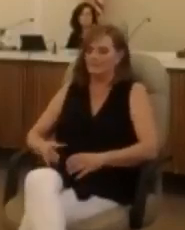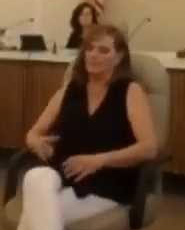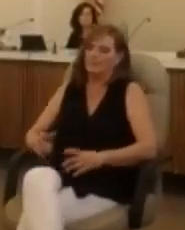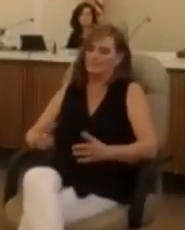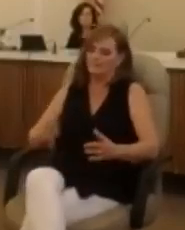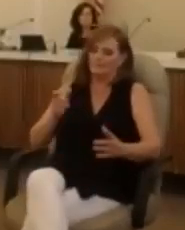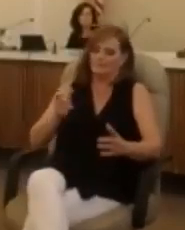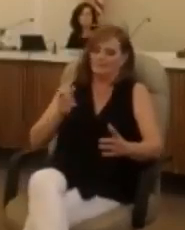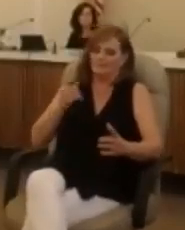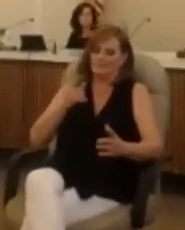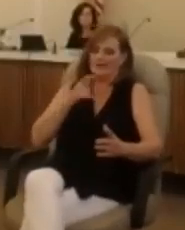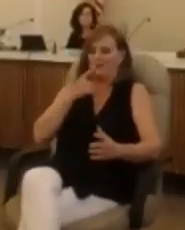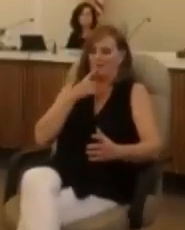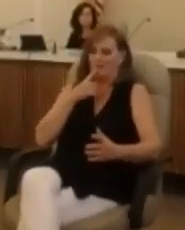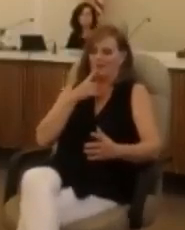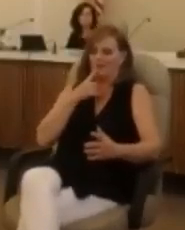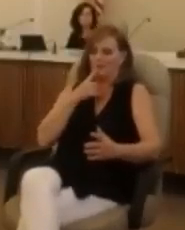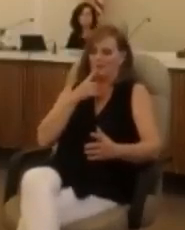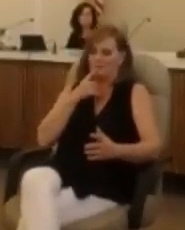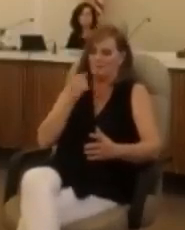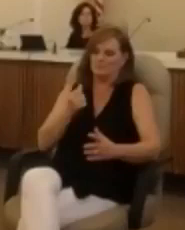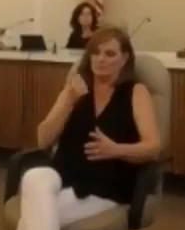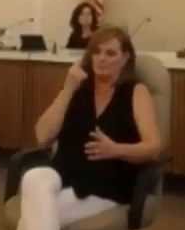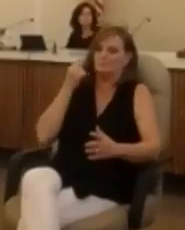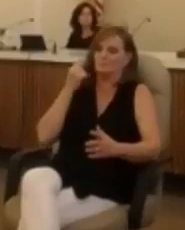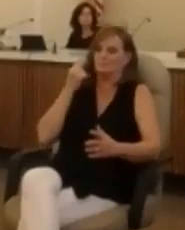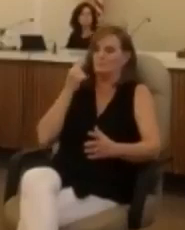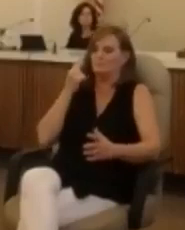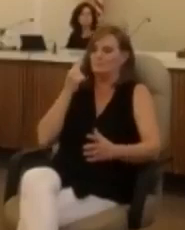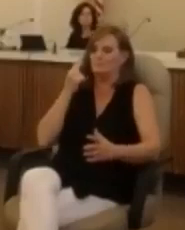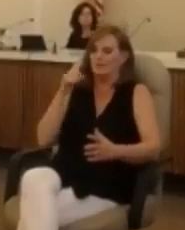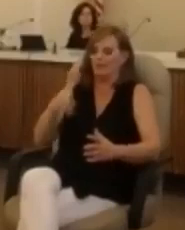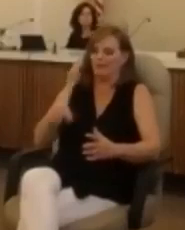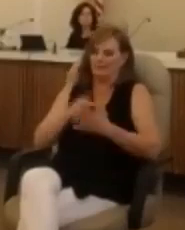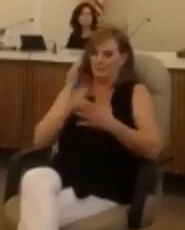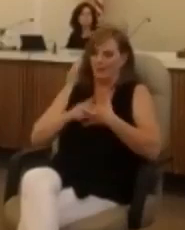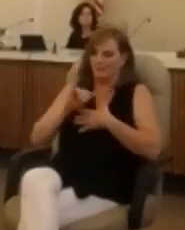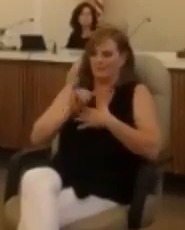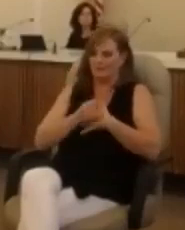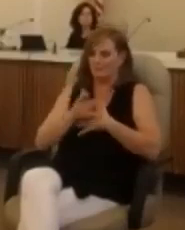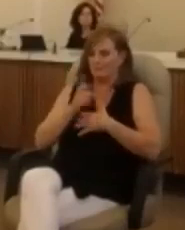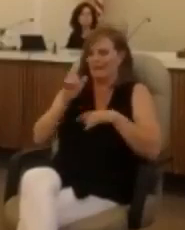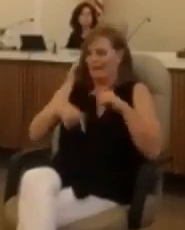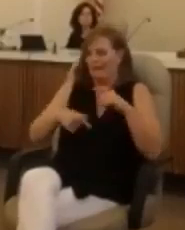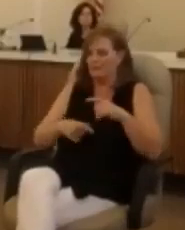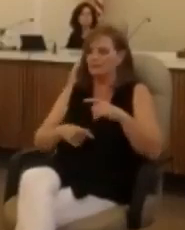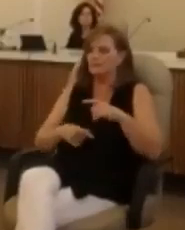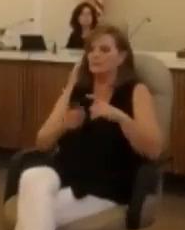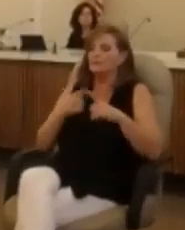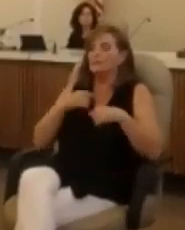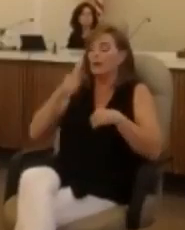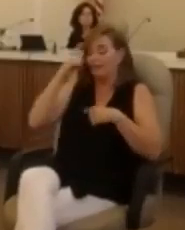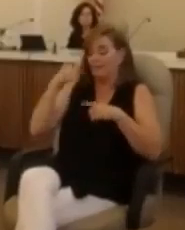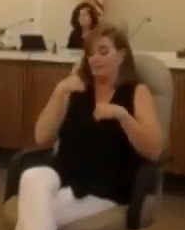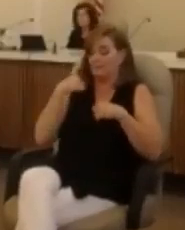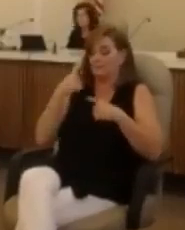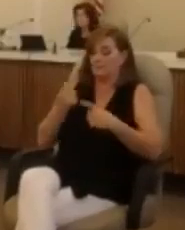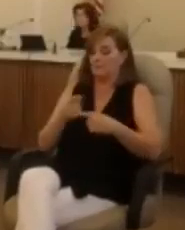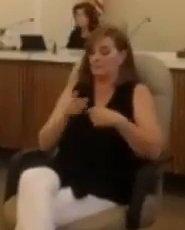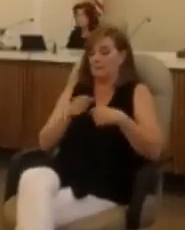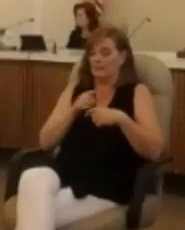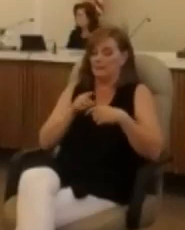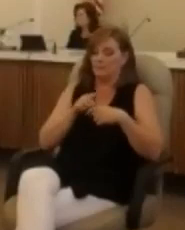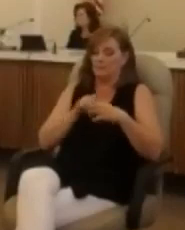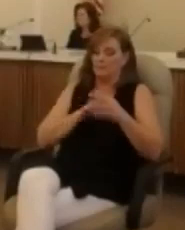board and the seeker resolution. I think that since they came with a